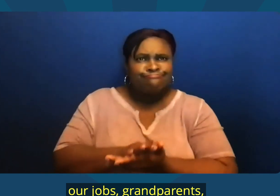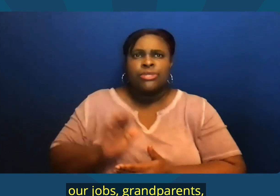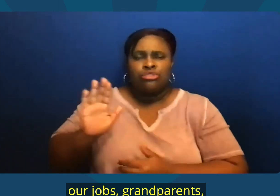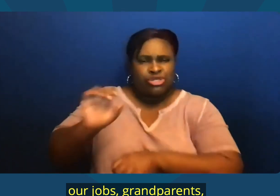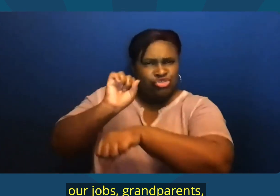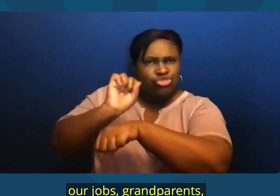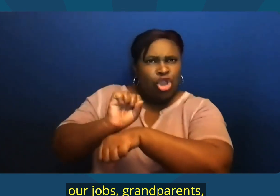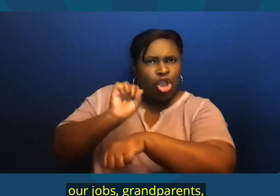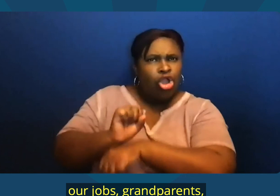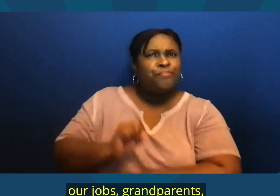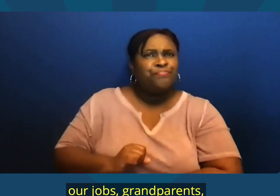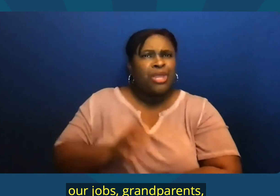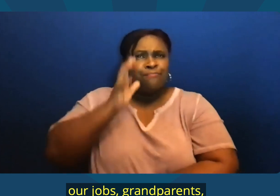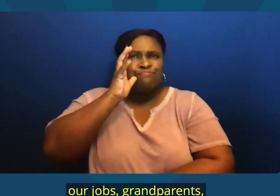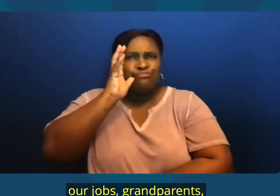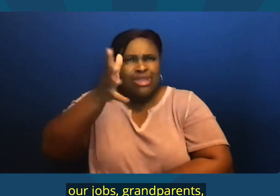our jobs,